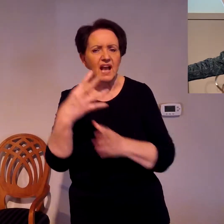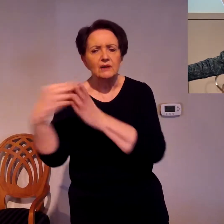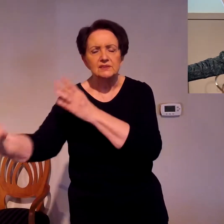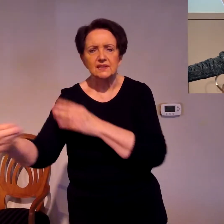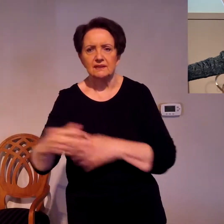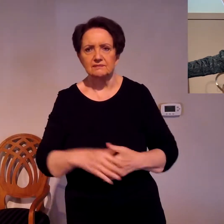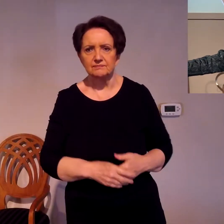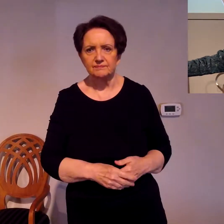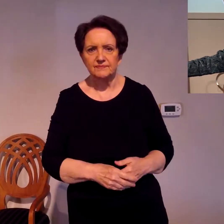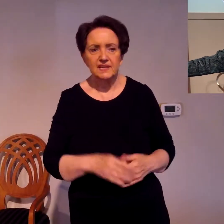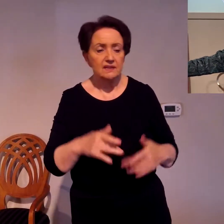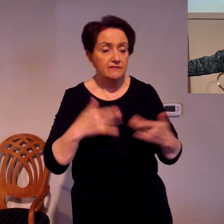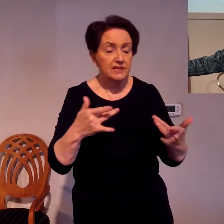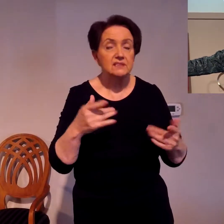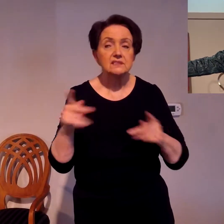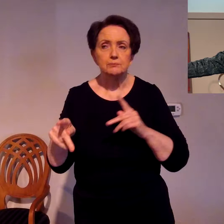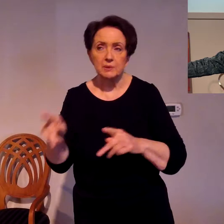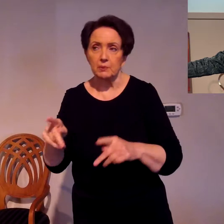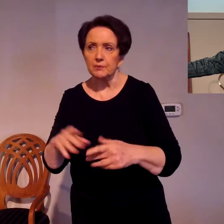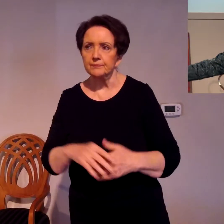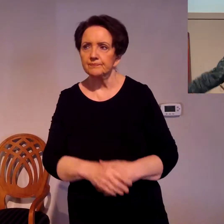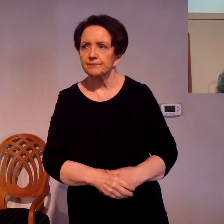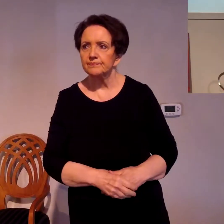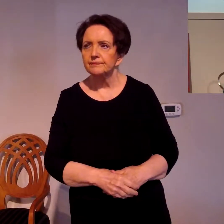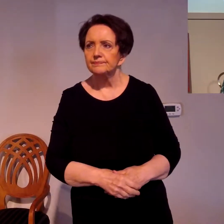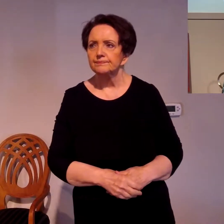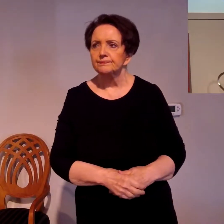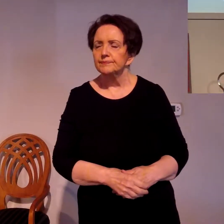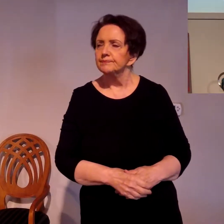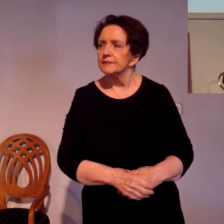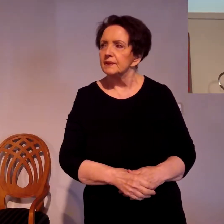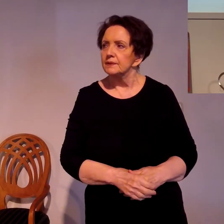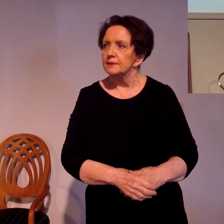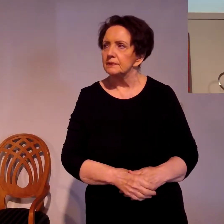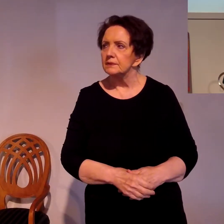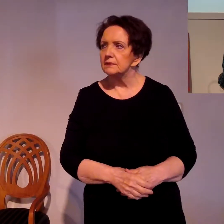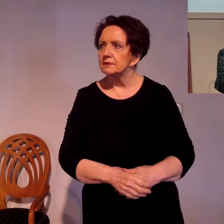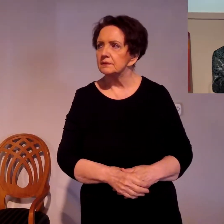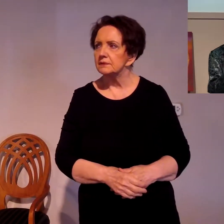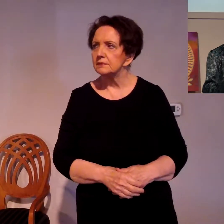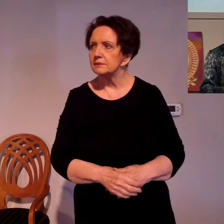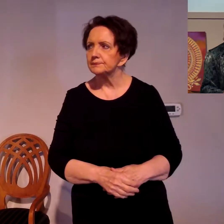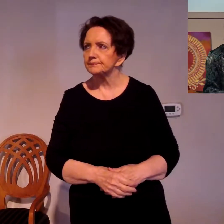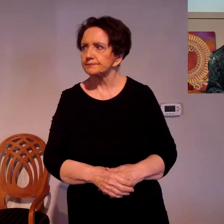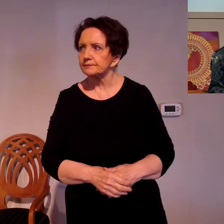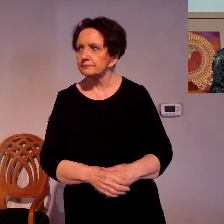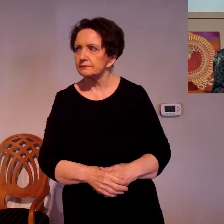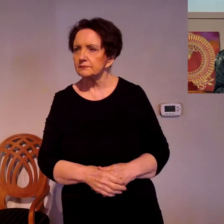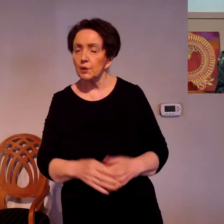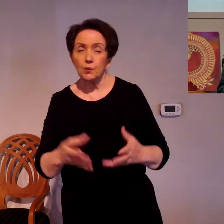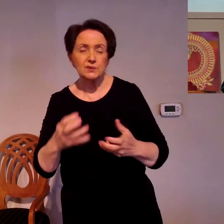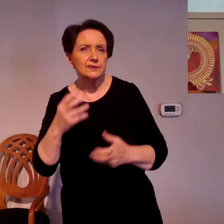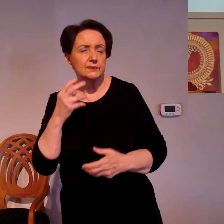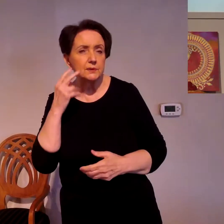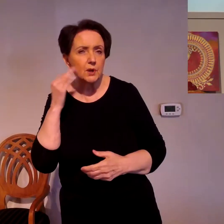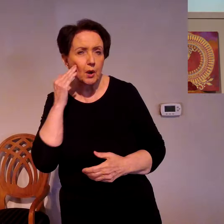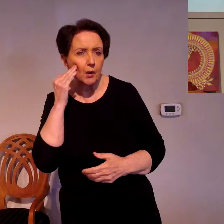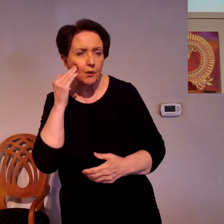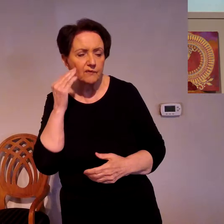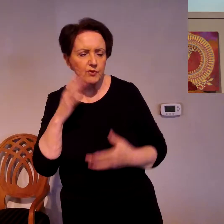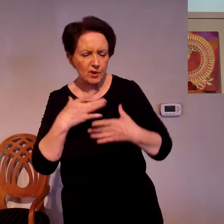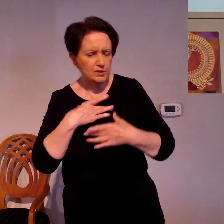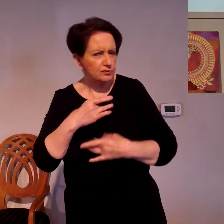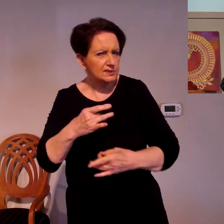us. Events and people, things that are external to us. And we're beginning to see if you are interested in the same kinds